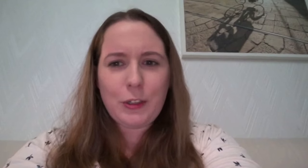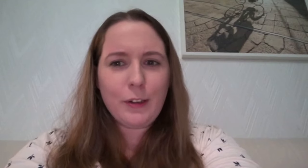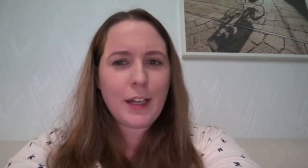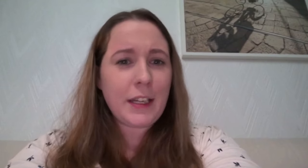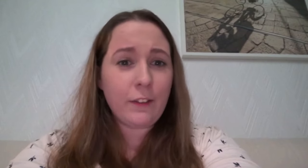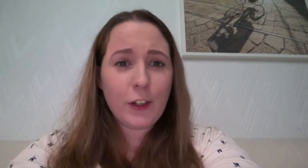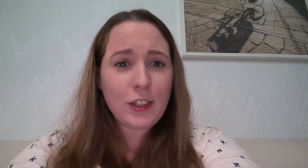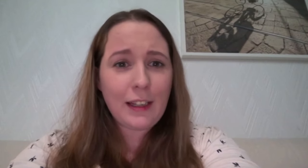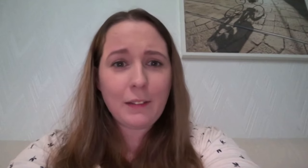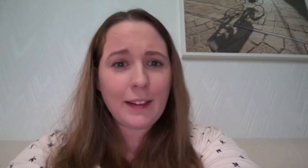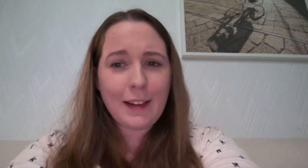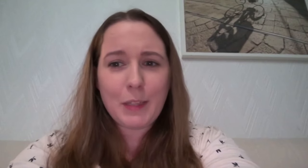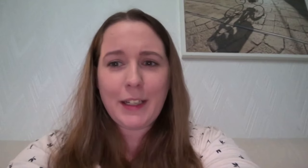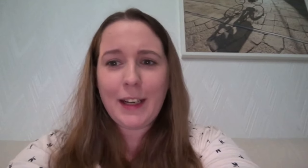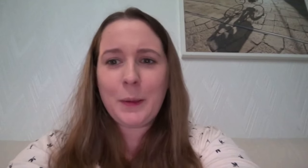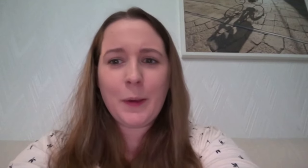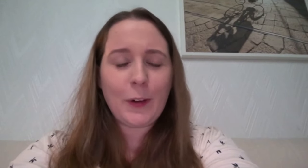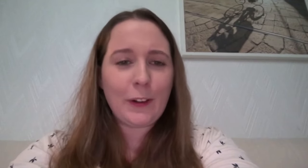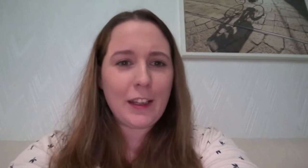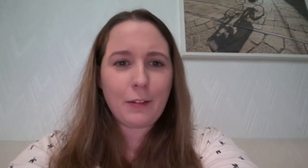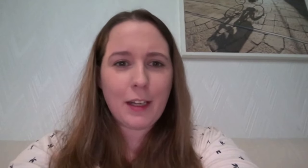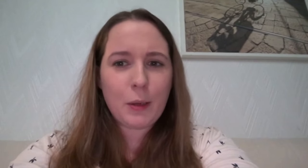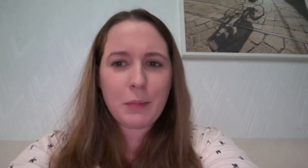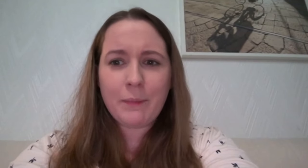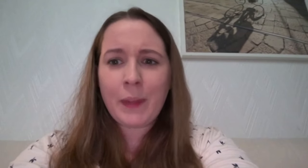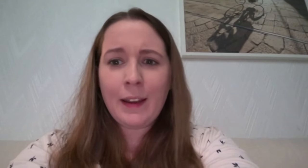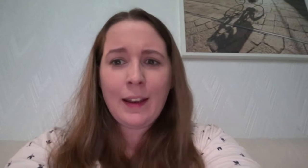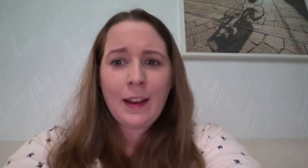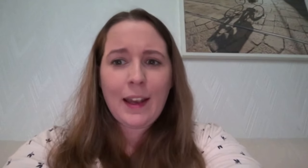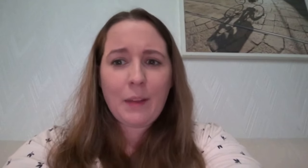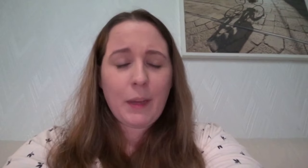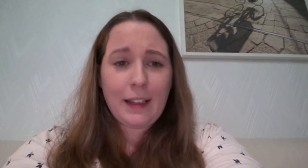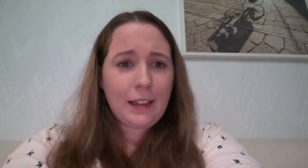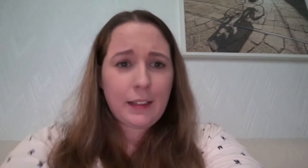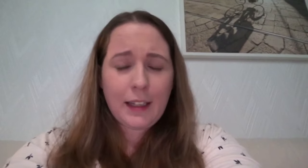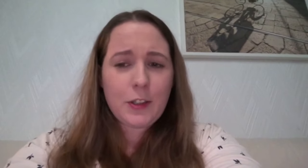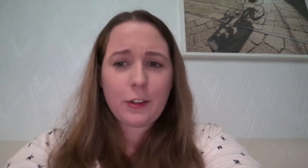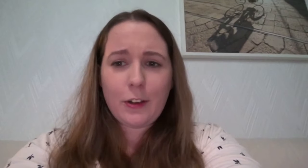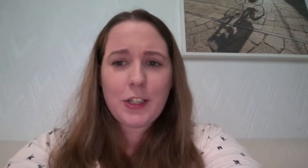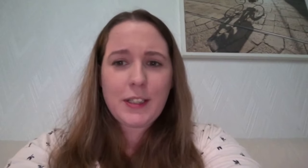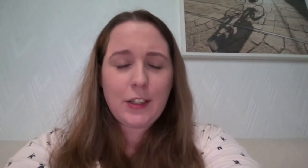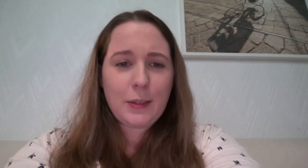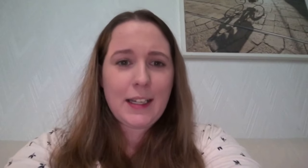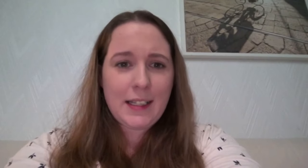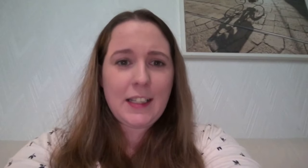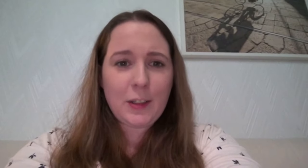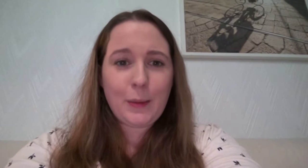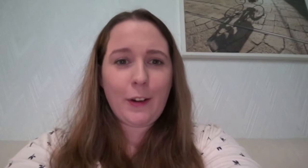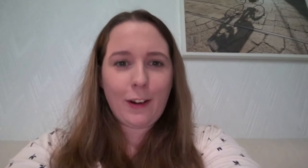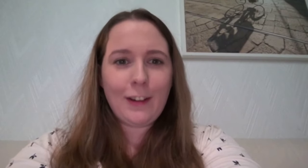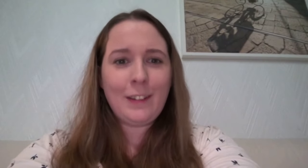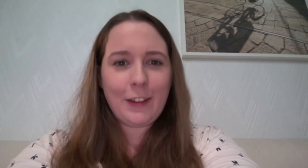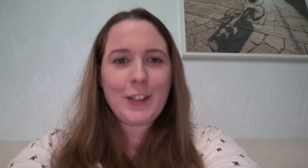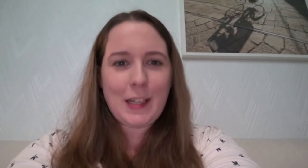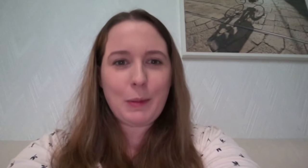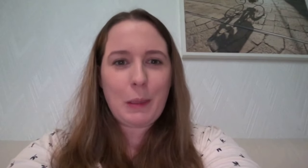to attend virtually like I am right now, or get the right equipment. And like Councillor Knox just said, you know, it is easier when there